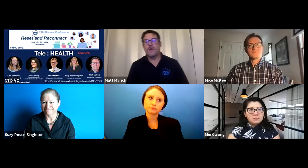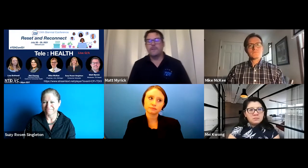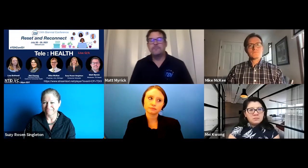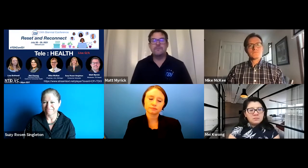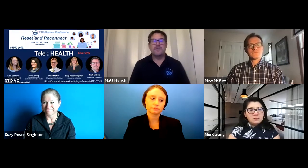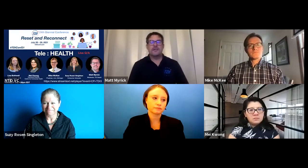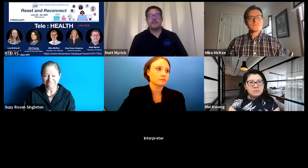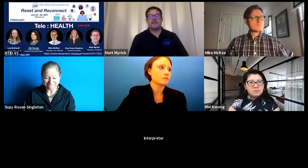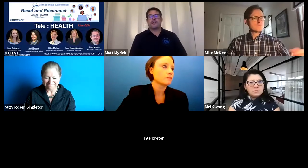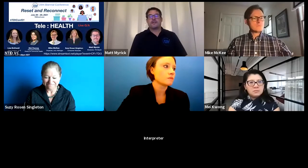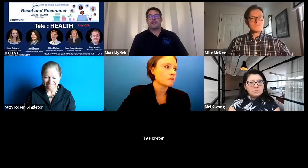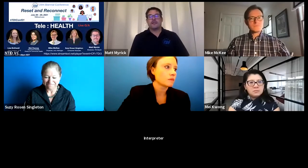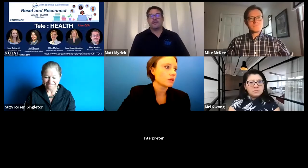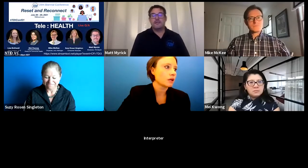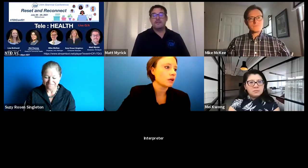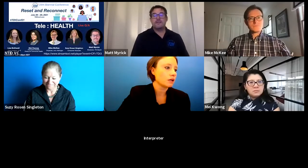Okay.